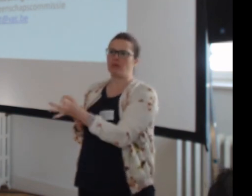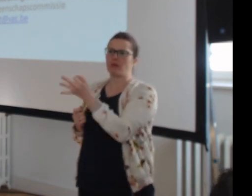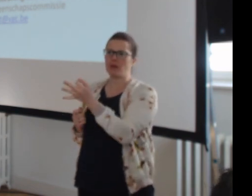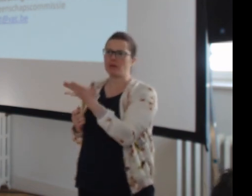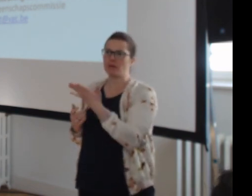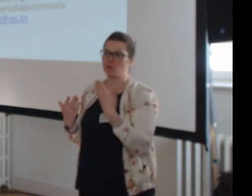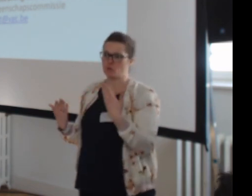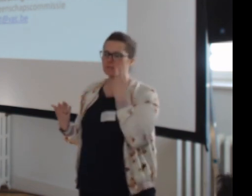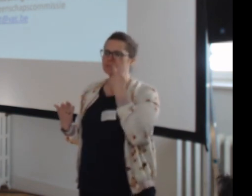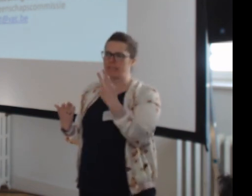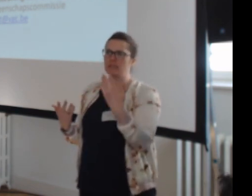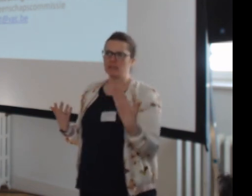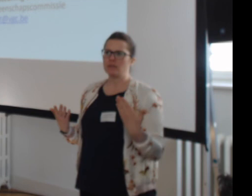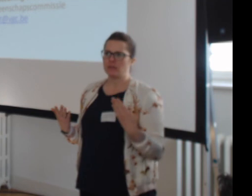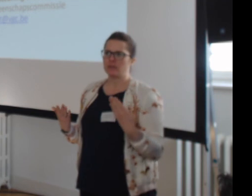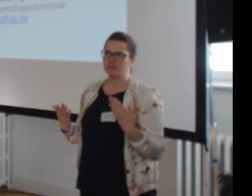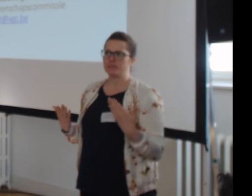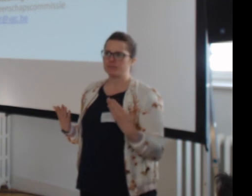a growing